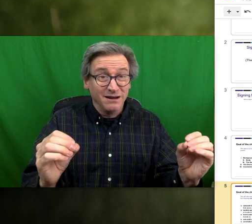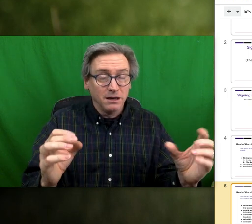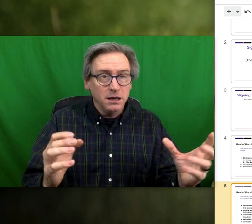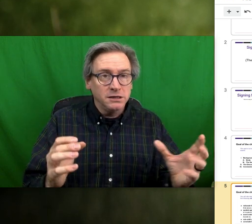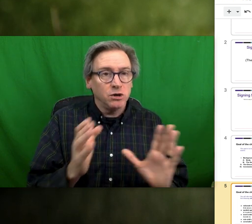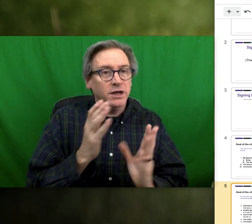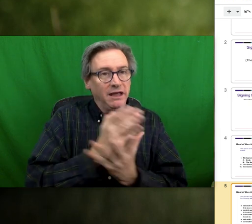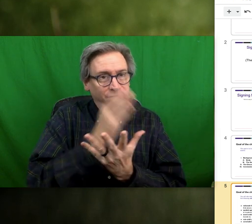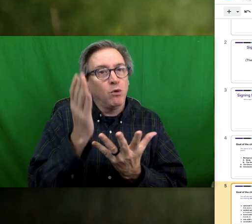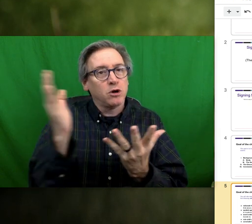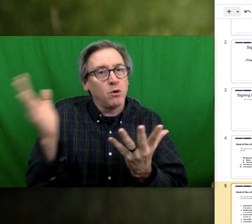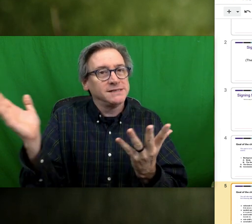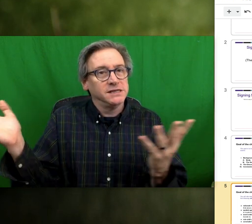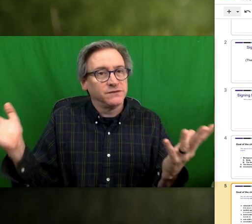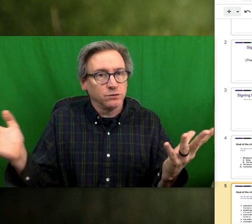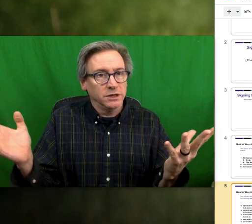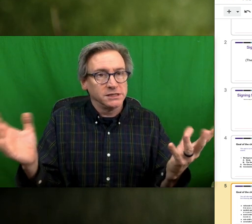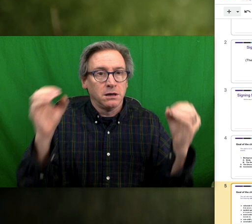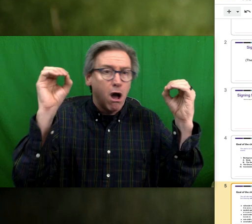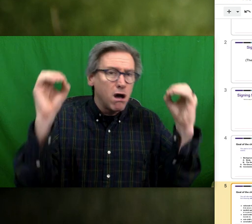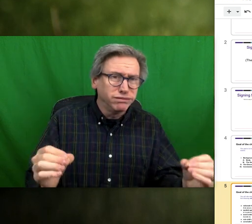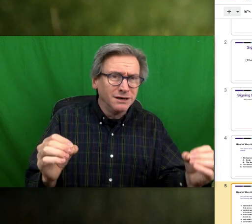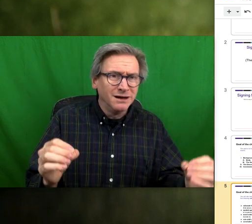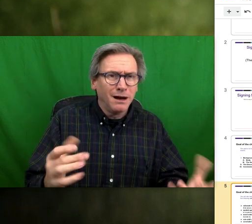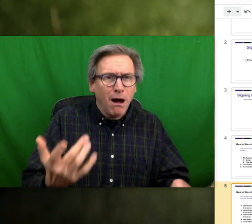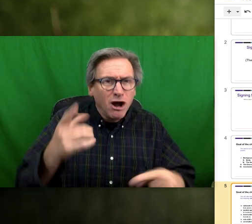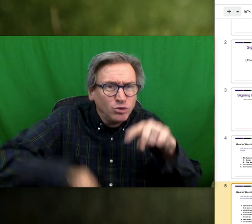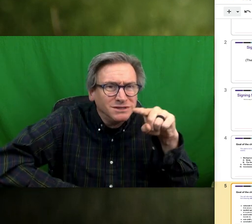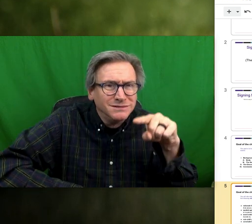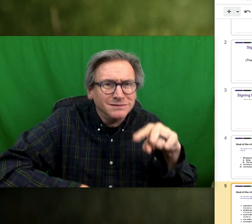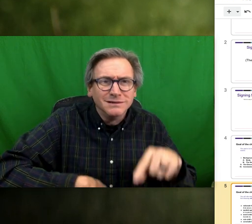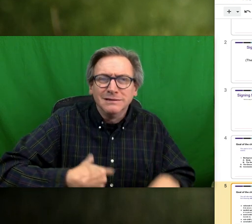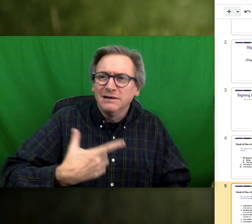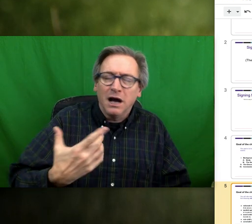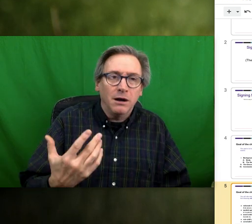none. So if your quest is fruitless,